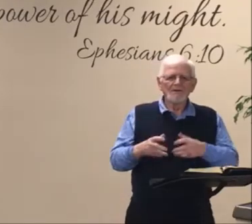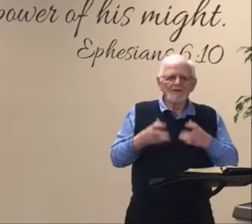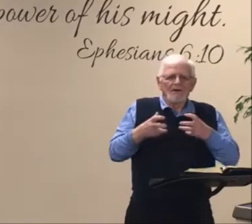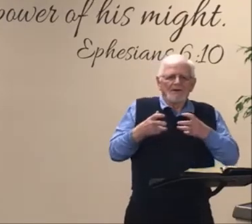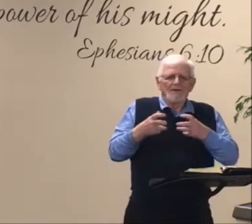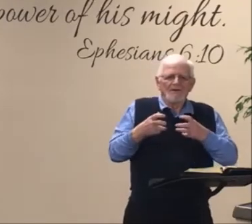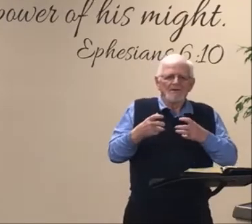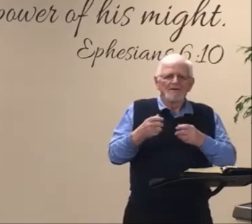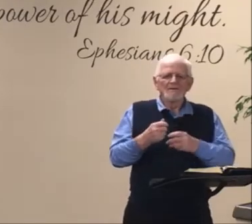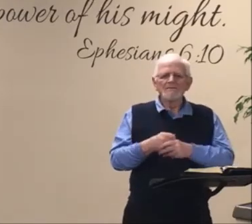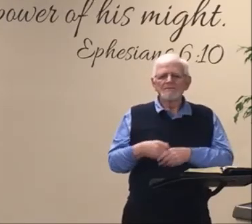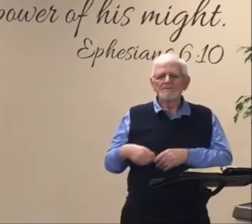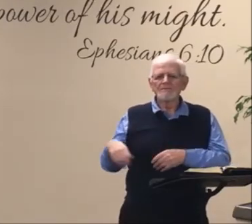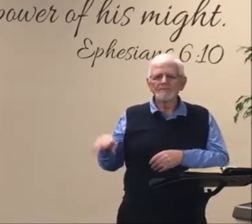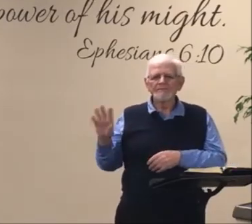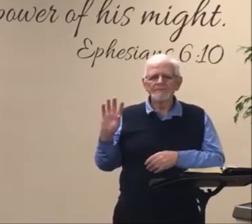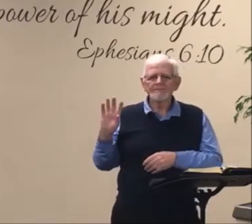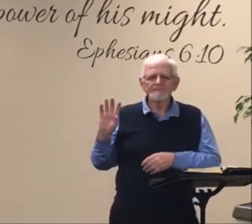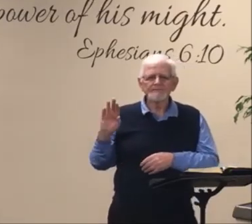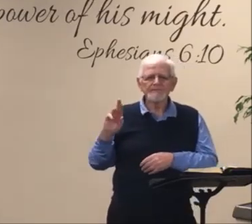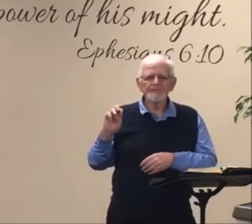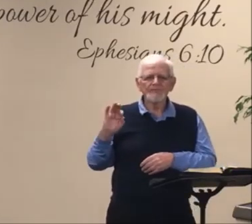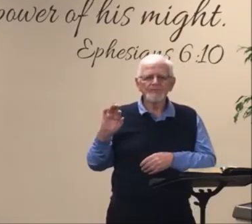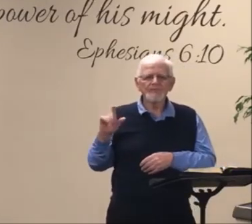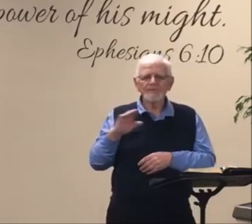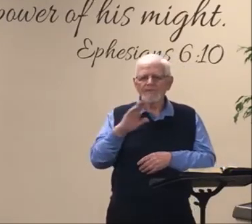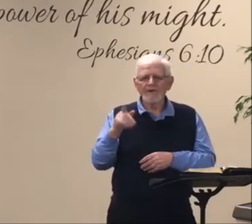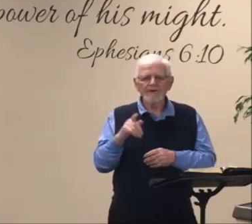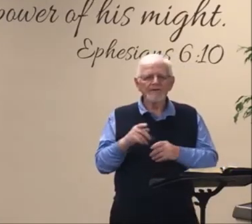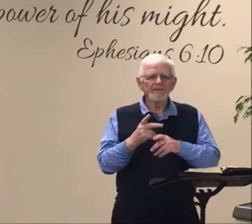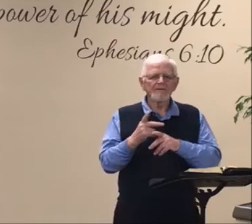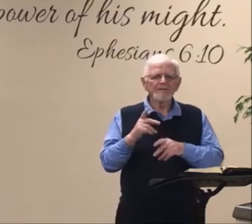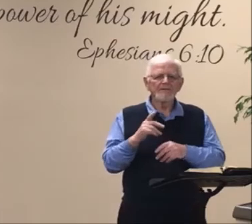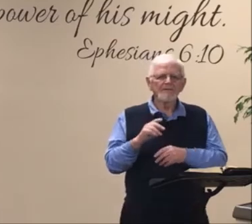goes. And Rachel never takes care of the idols.